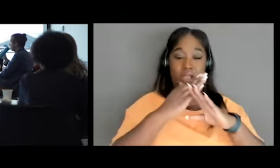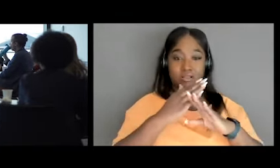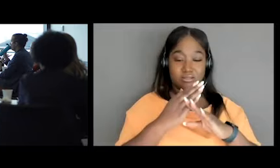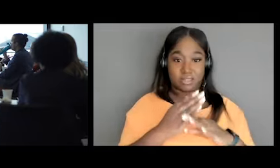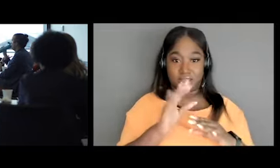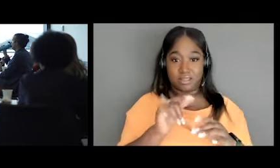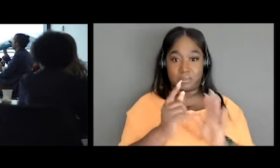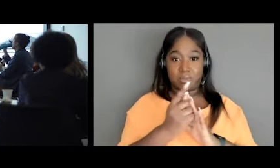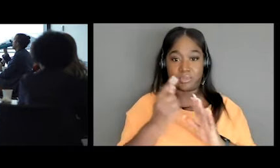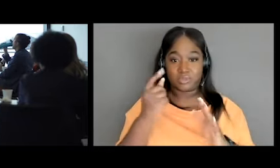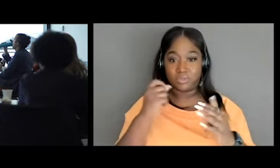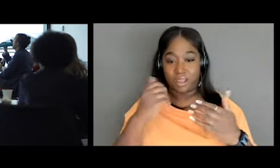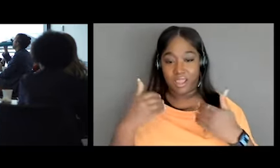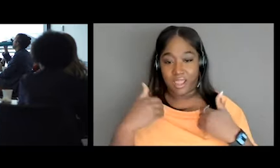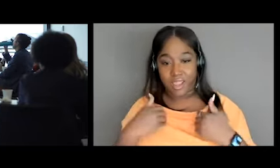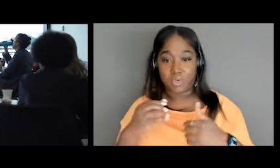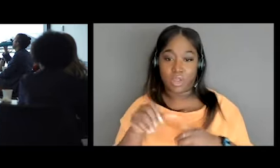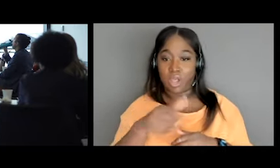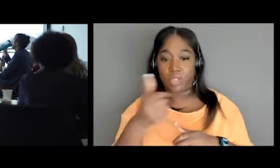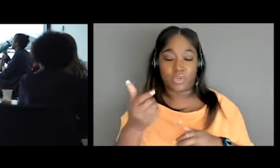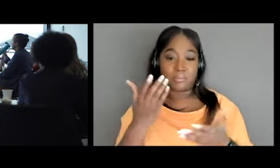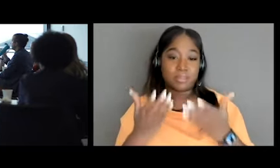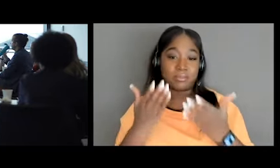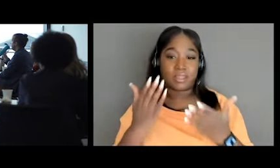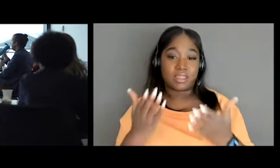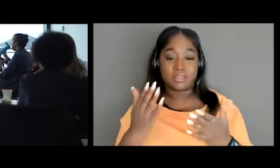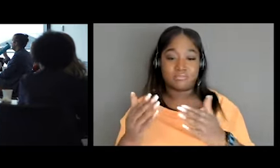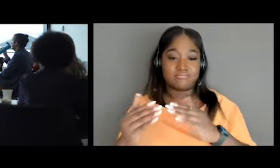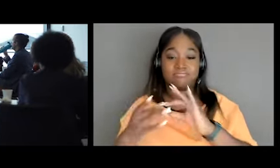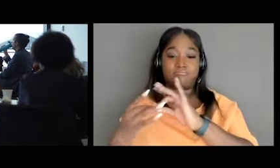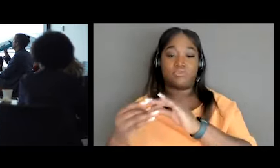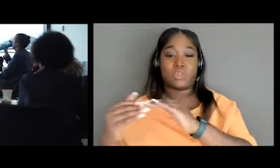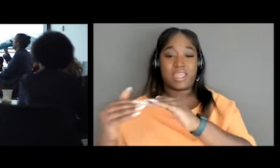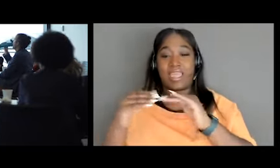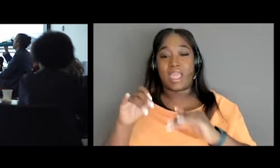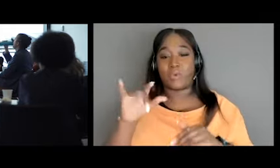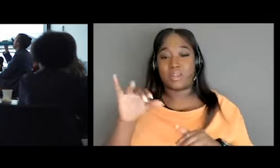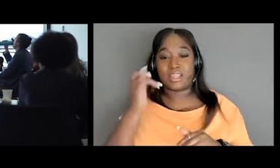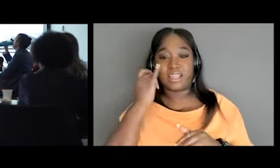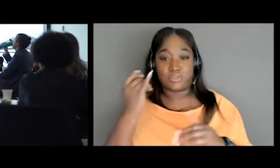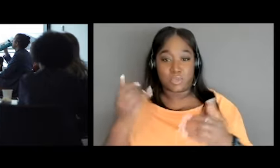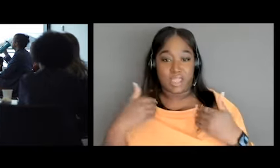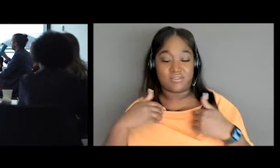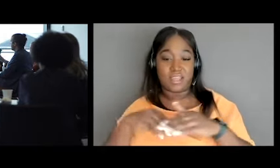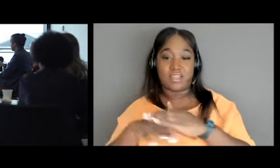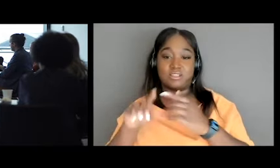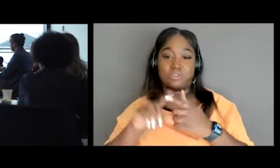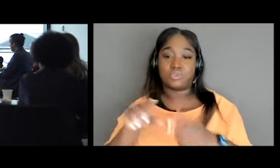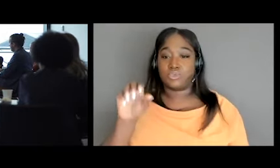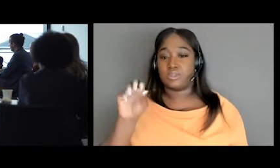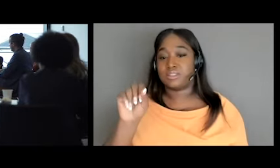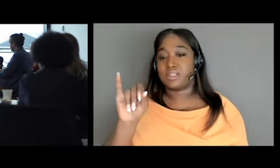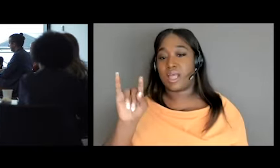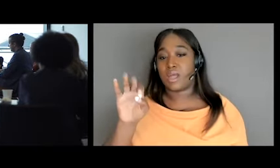and that perhaps could be tied to greater equity if you have access to a sidewalk. And at the other end is something that takes